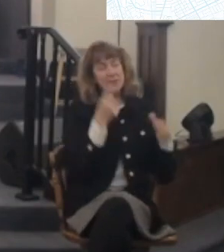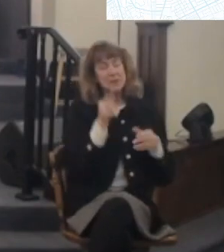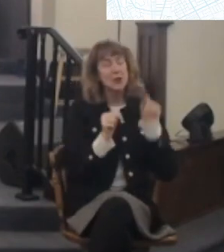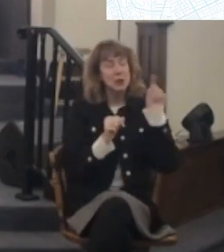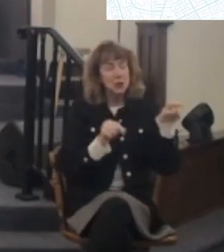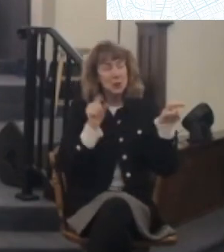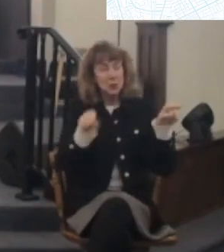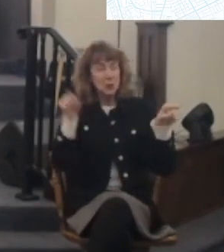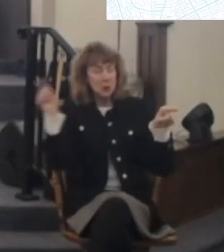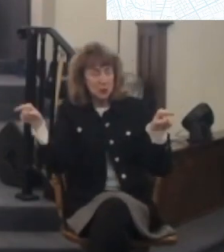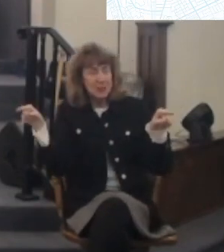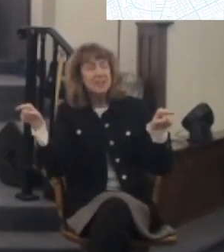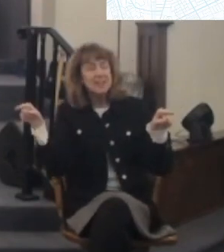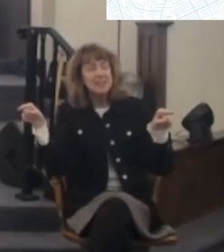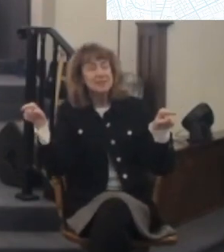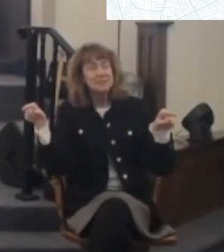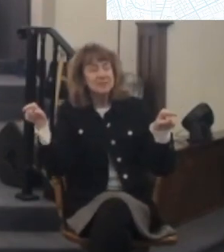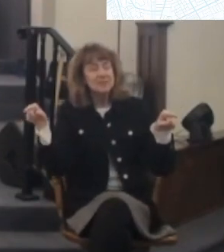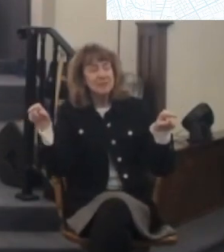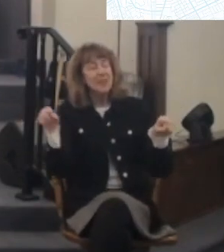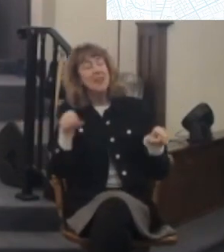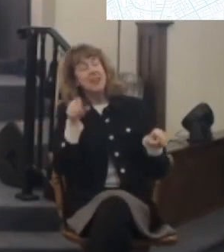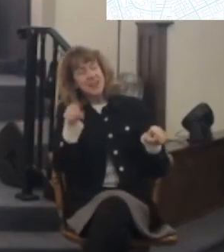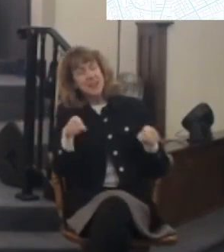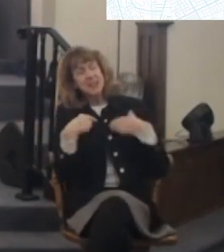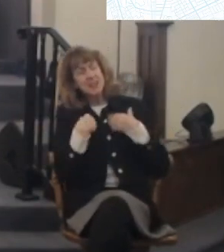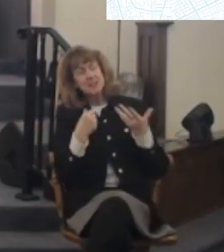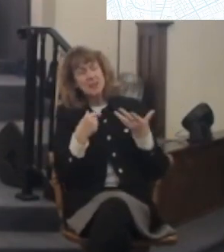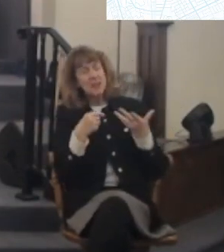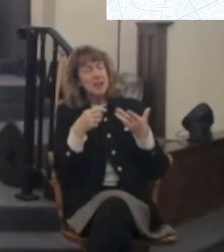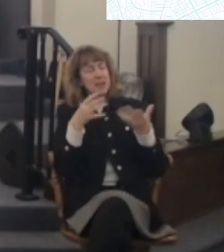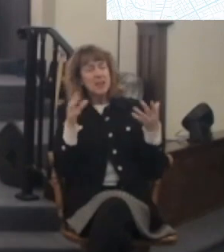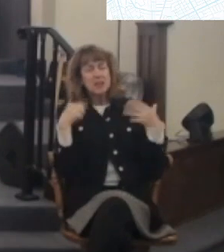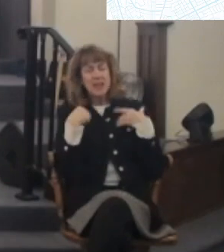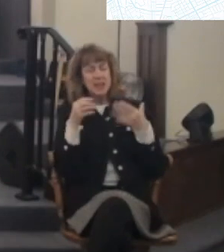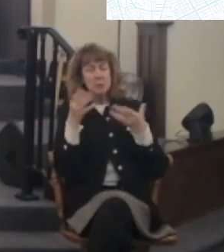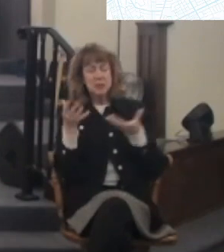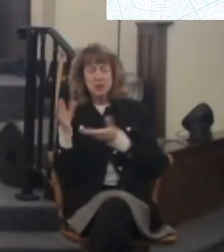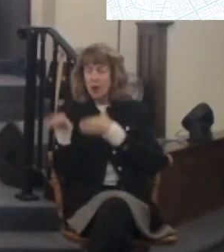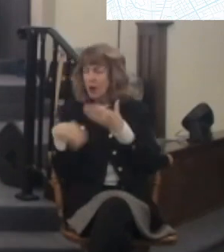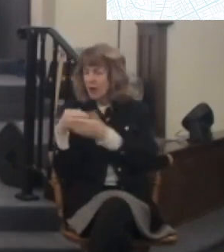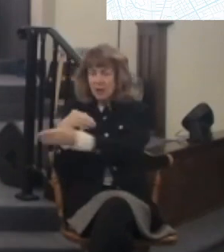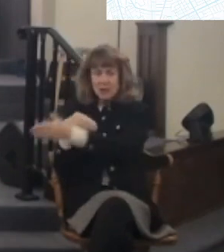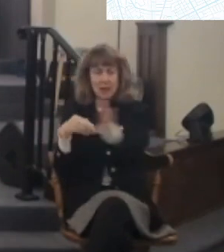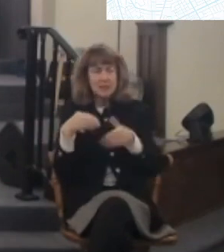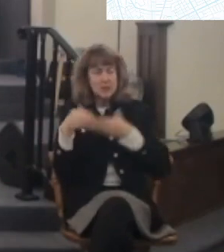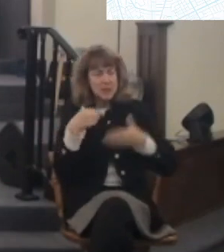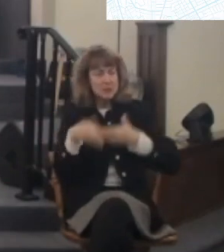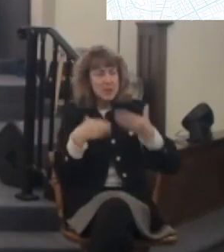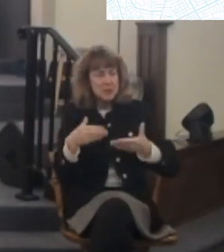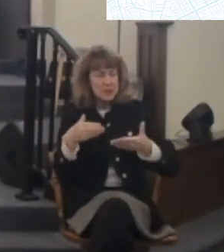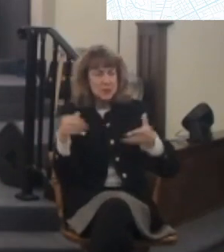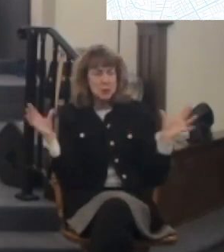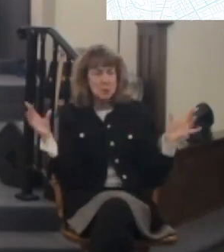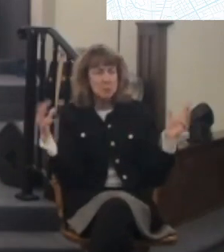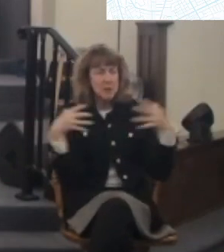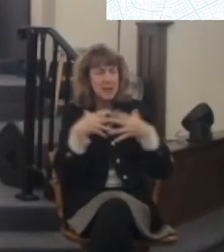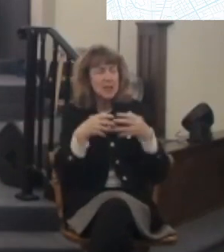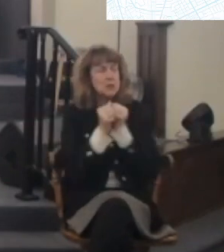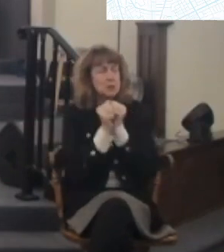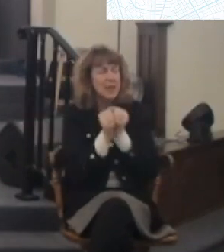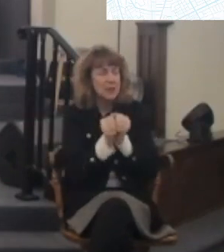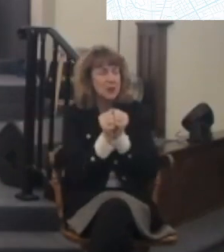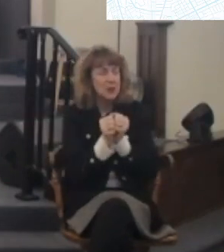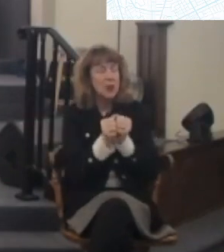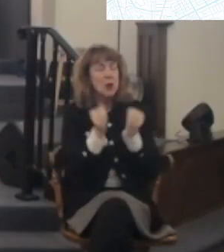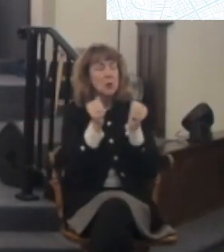and you. He commands all generations to unite in order to pass down the sacred history